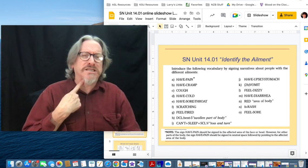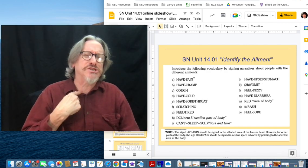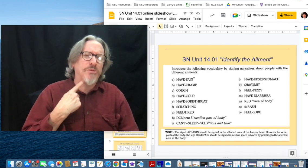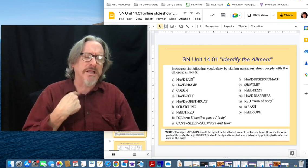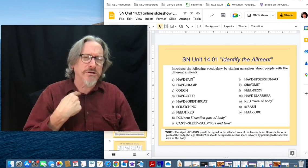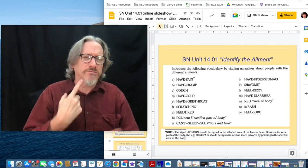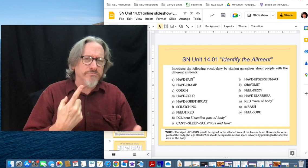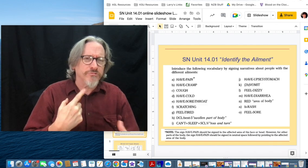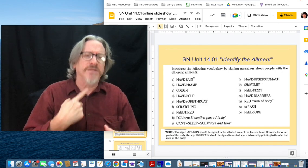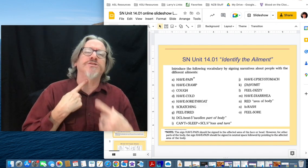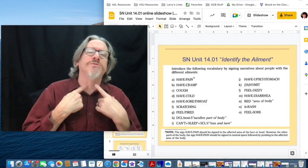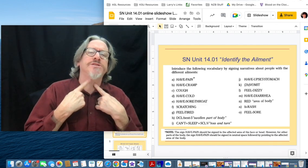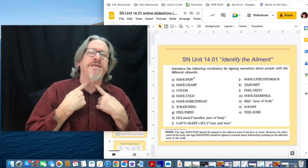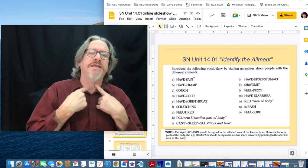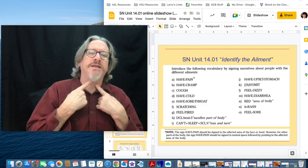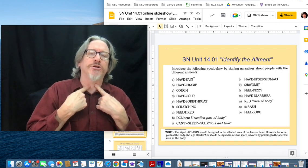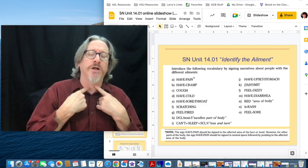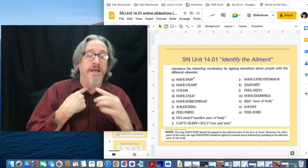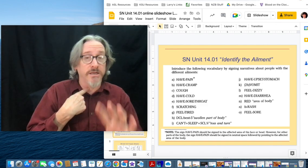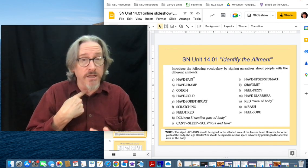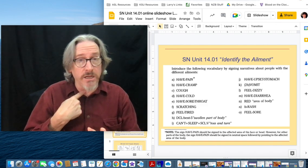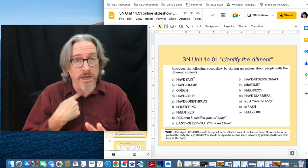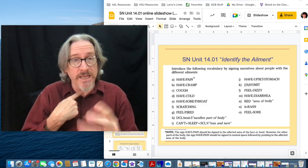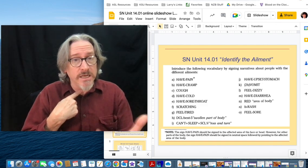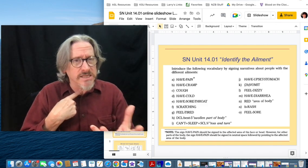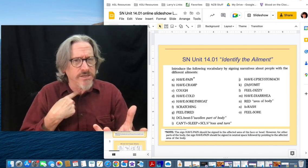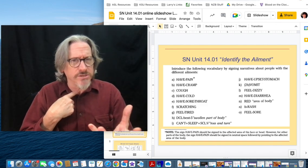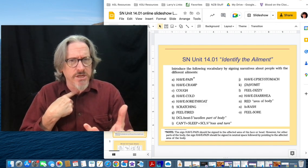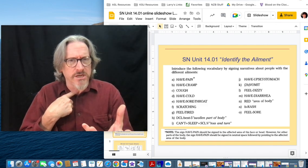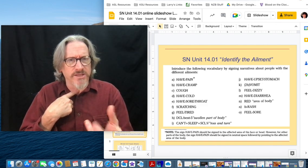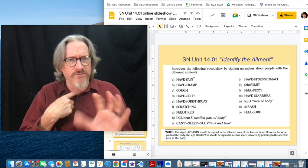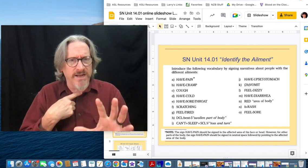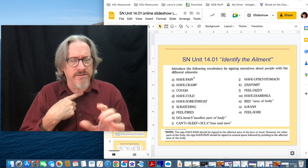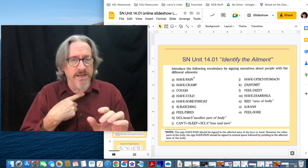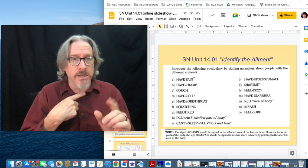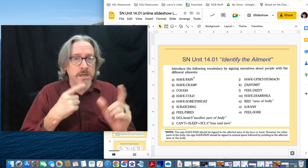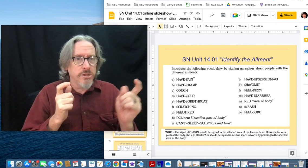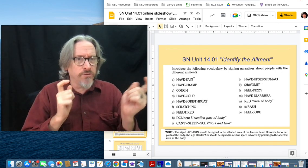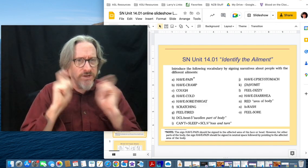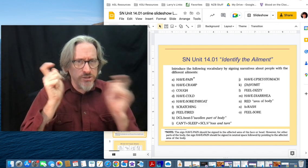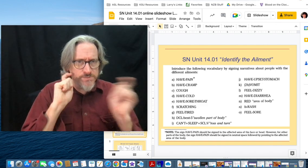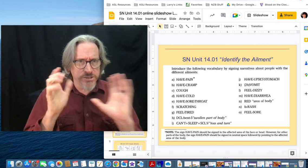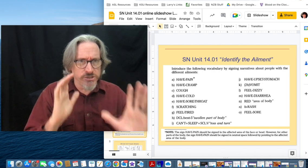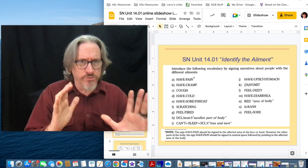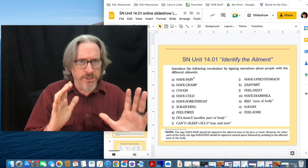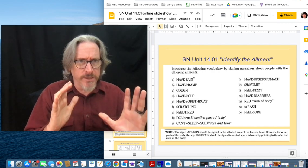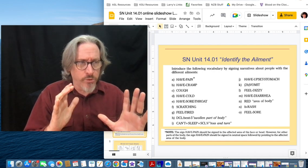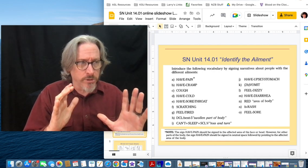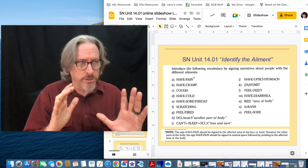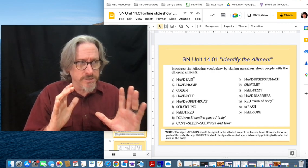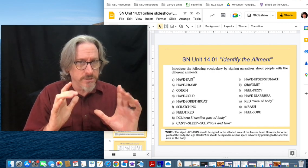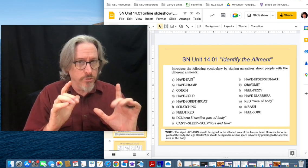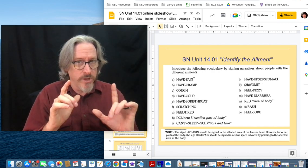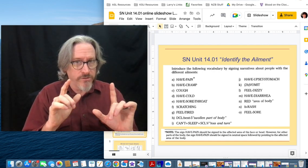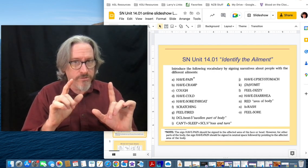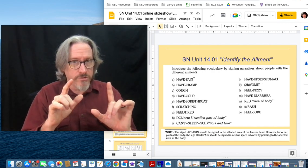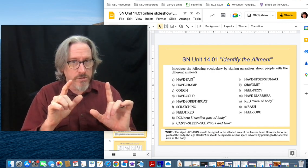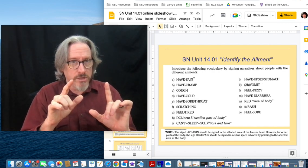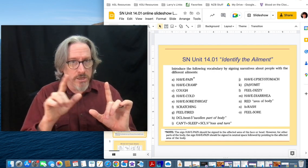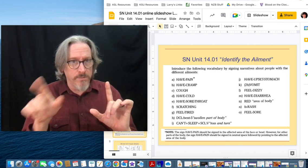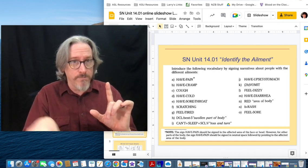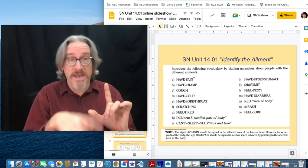hard to swallow, right? So it's here. And in class, I usually talk about the fact that your facial expression is really important